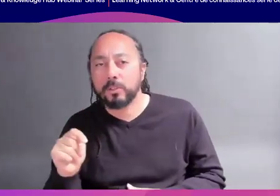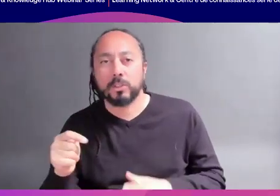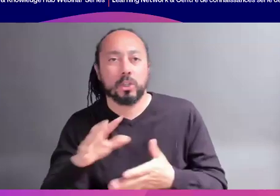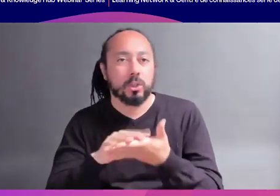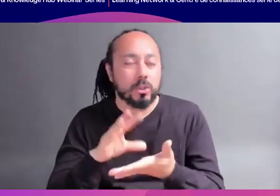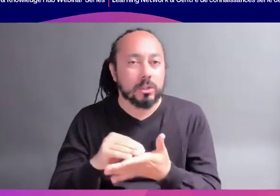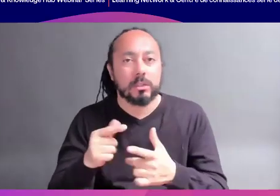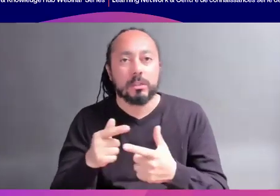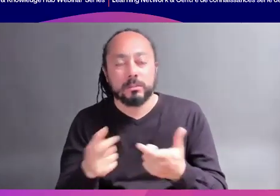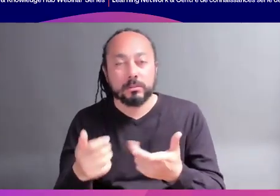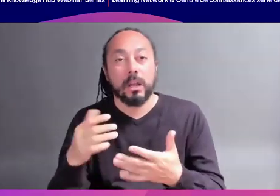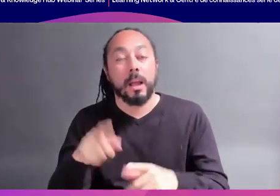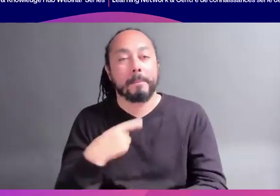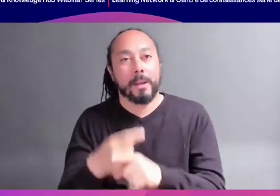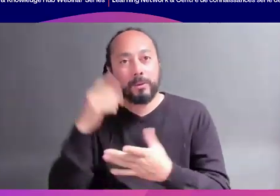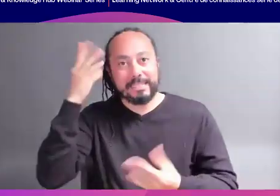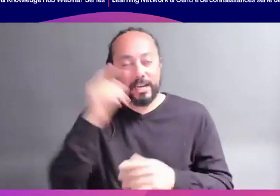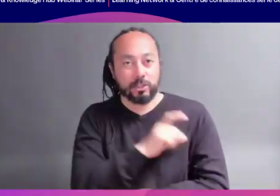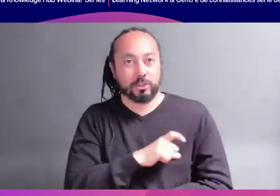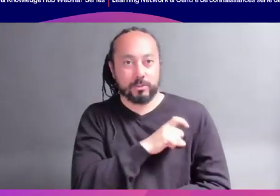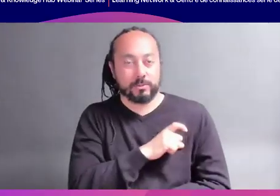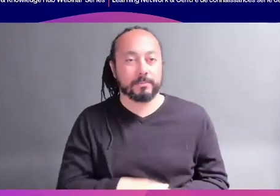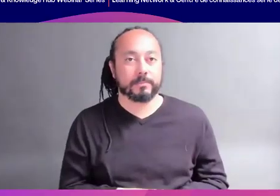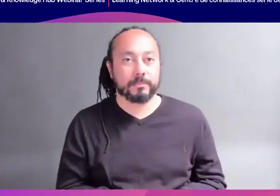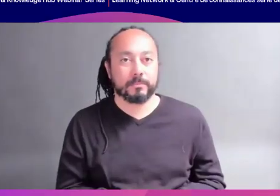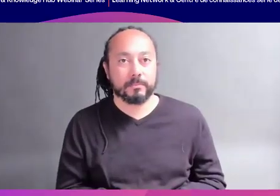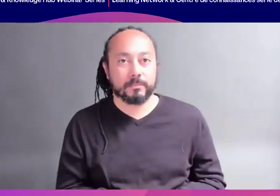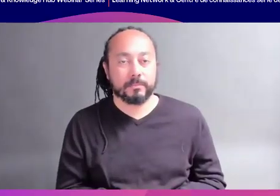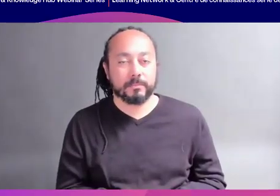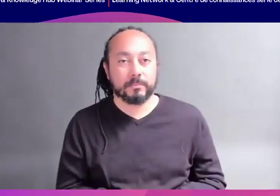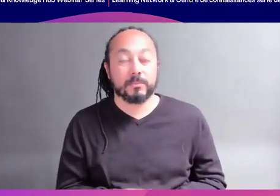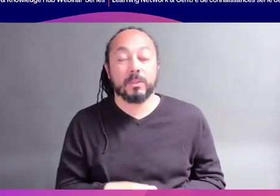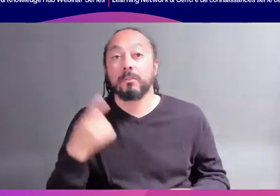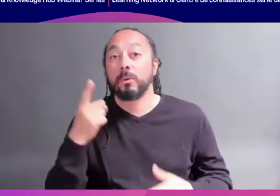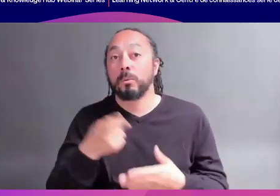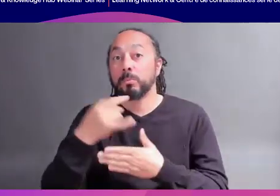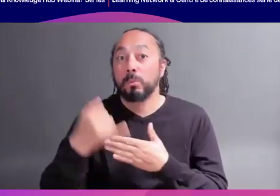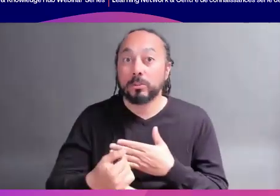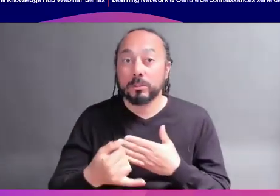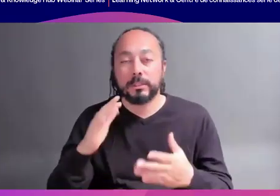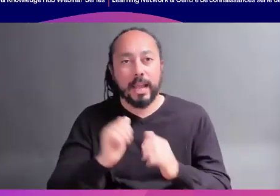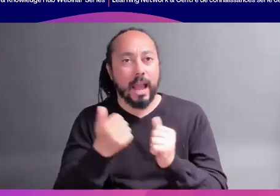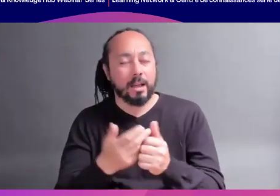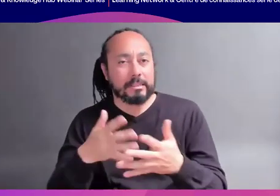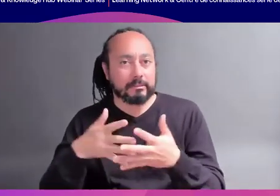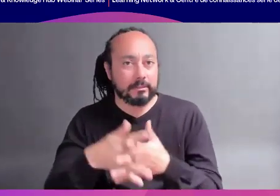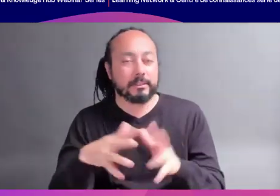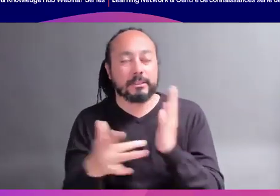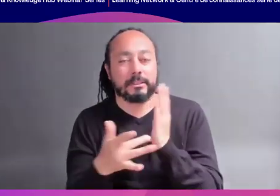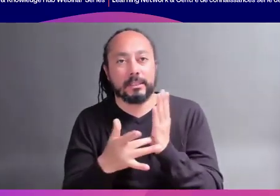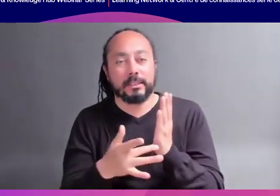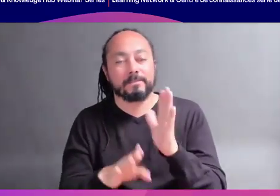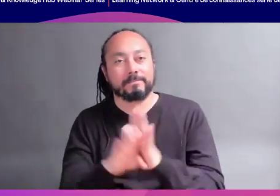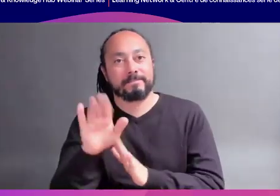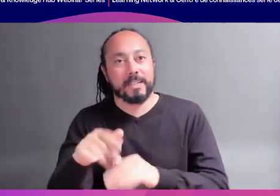around the language around data security. So I think as projects and as organizations think about integrating tech, build that time into